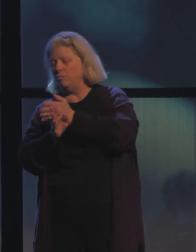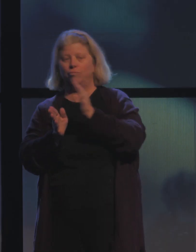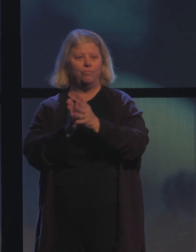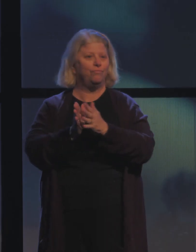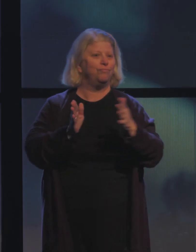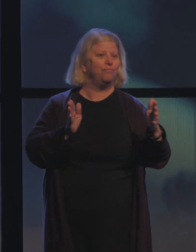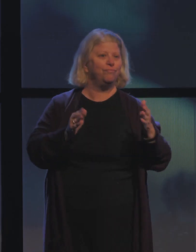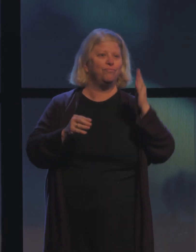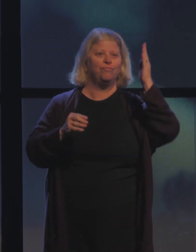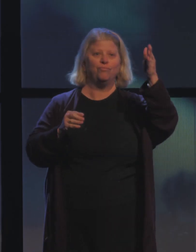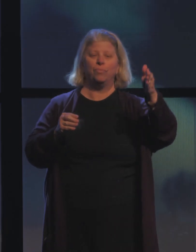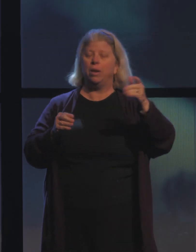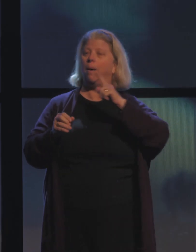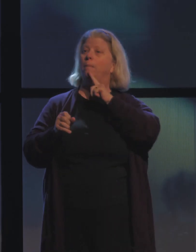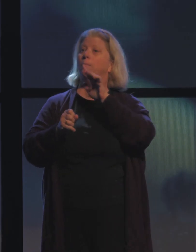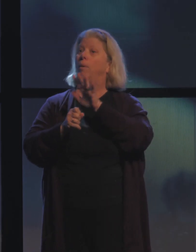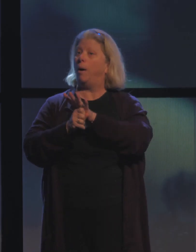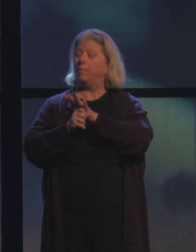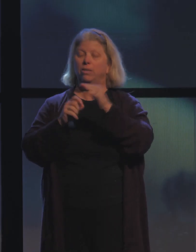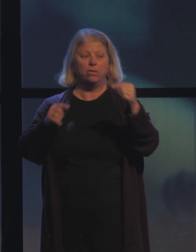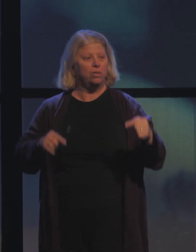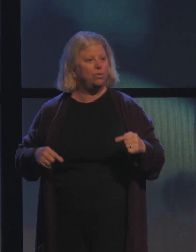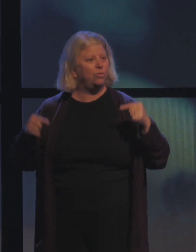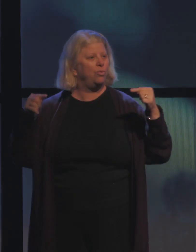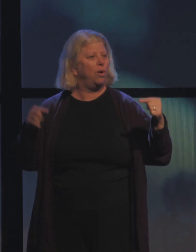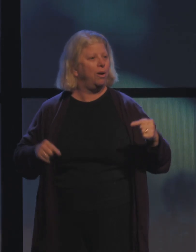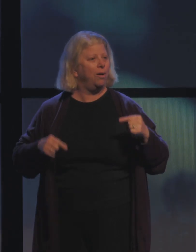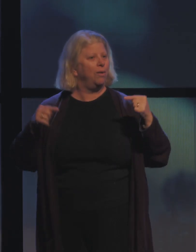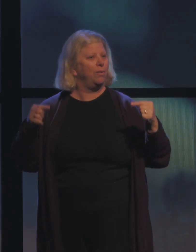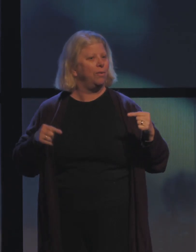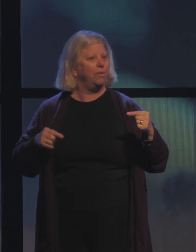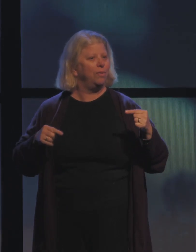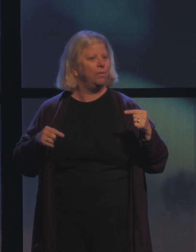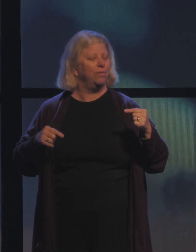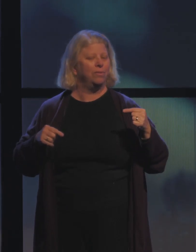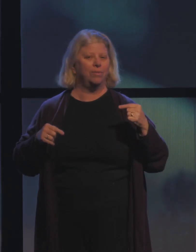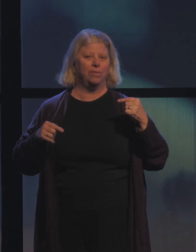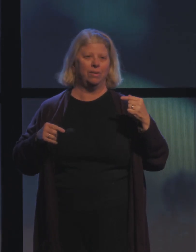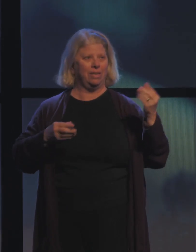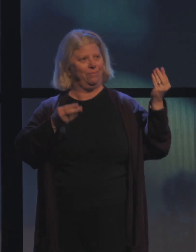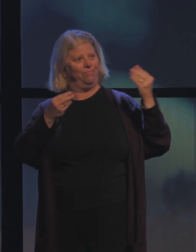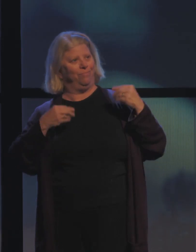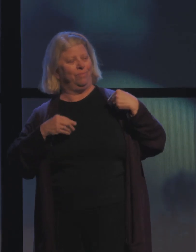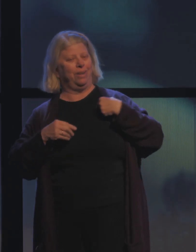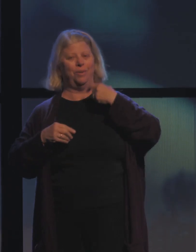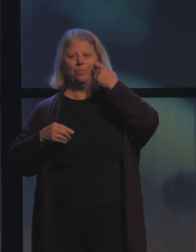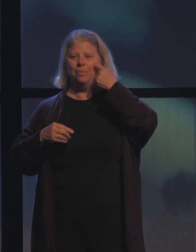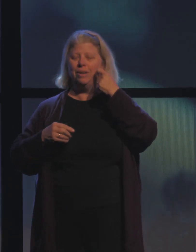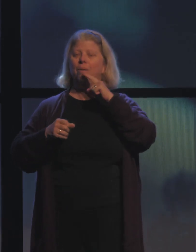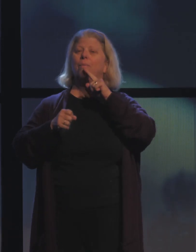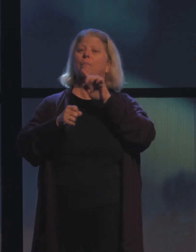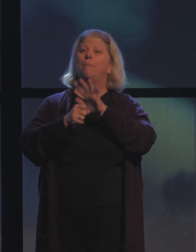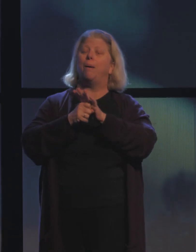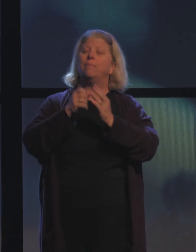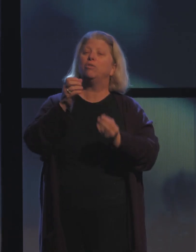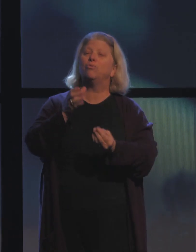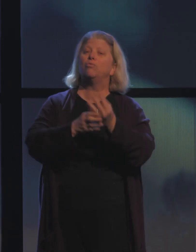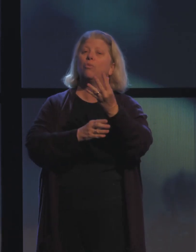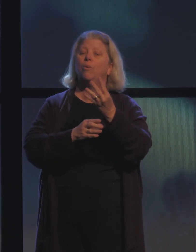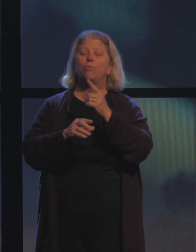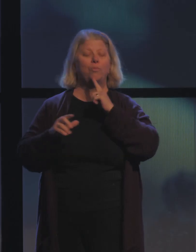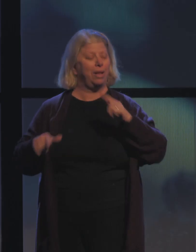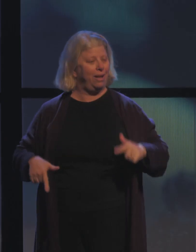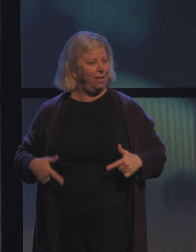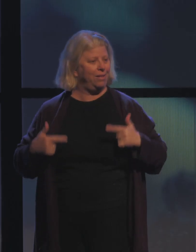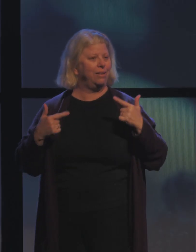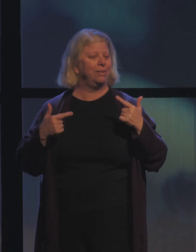could be, the promise of struggle that maybe has even just been handed to us, is this promise of growth and the